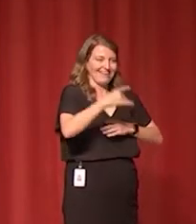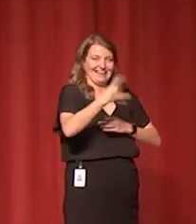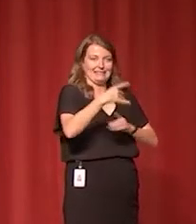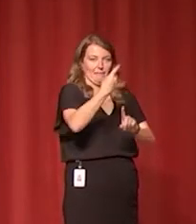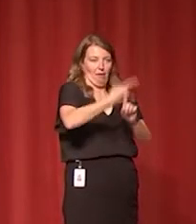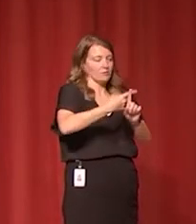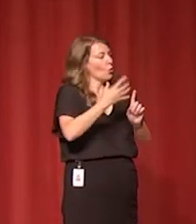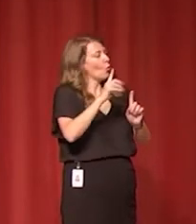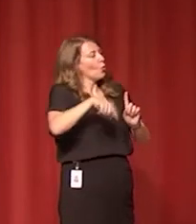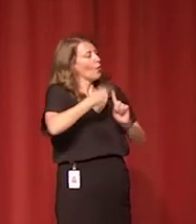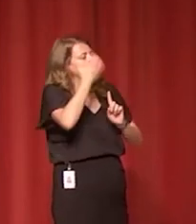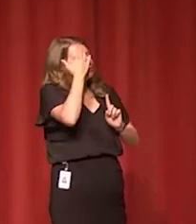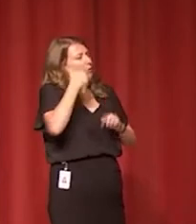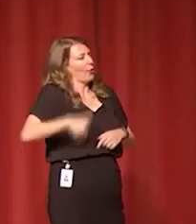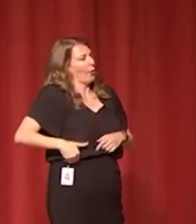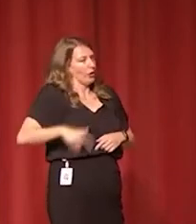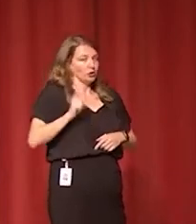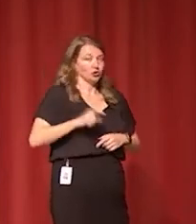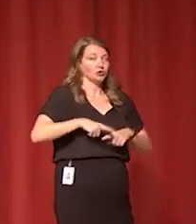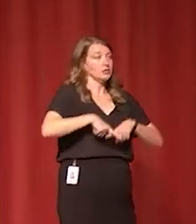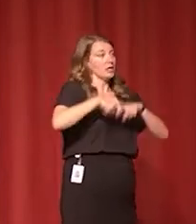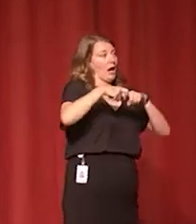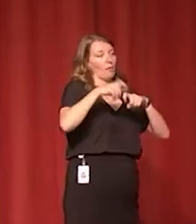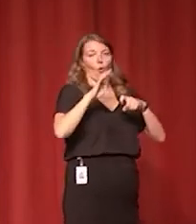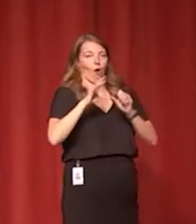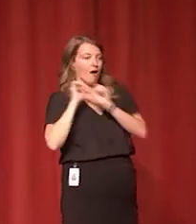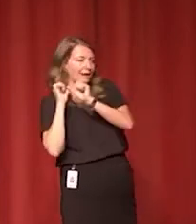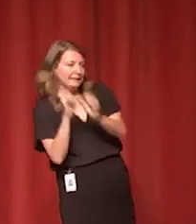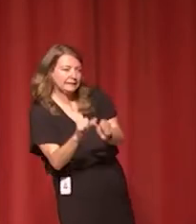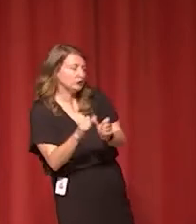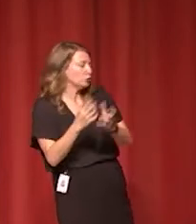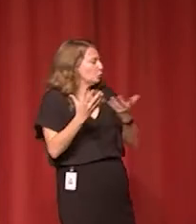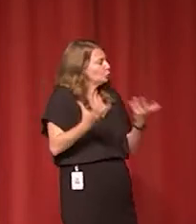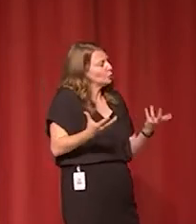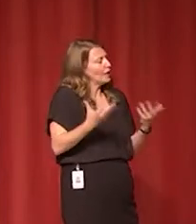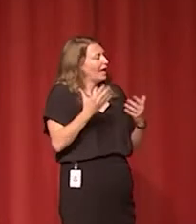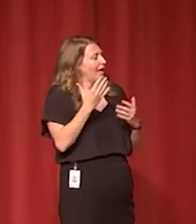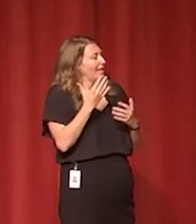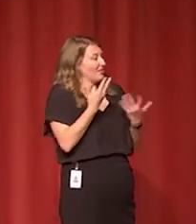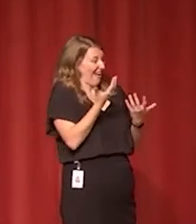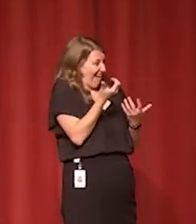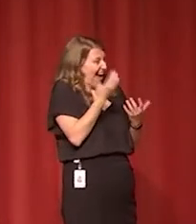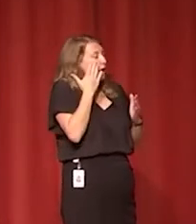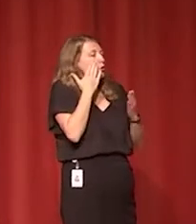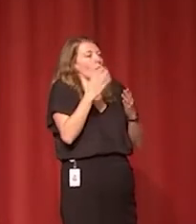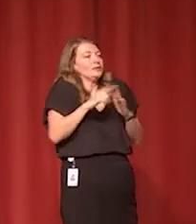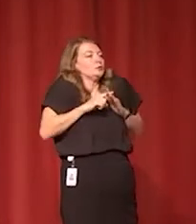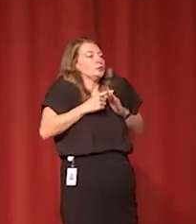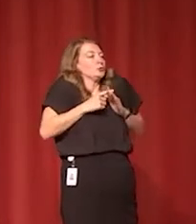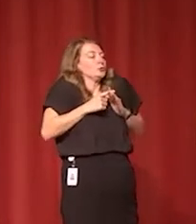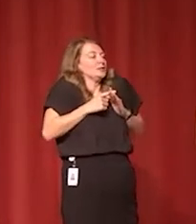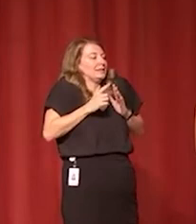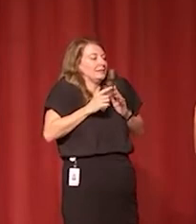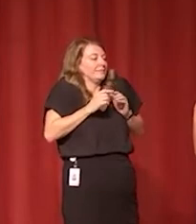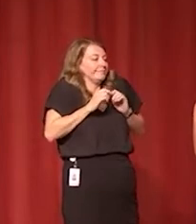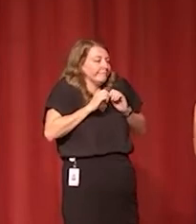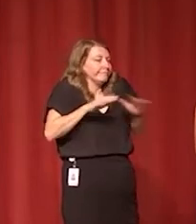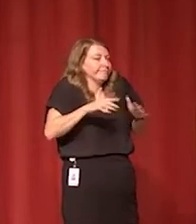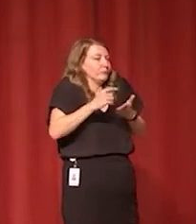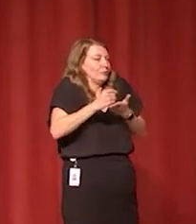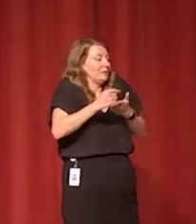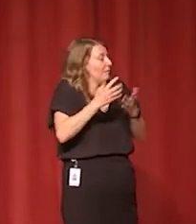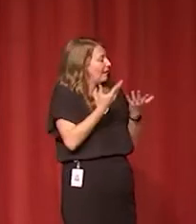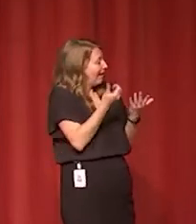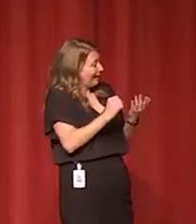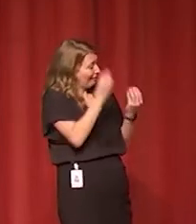be stopped? And recognize we're very early days on that, but any preliminary thoughts on how long these treatments